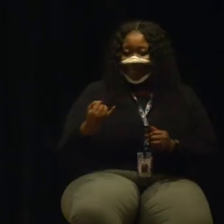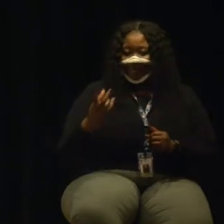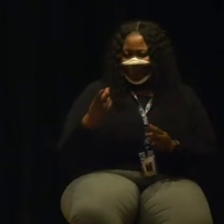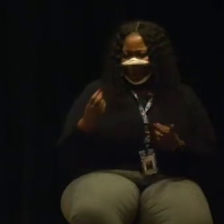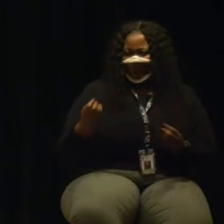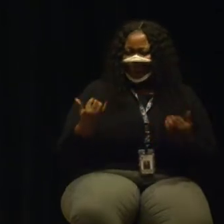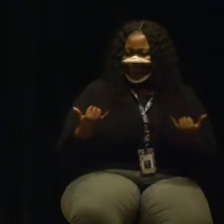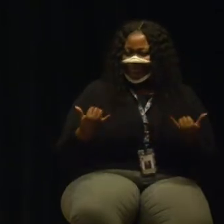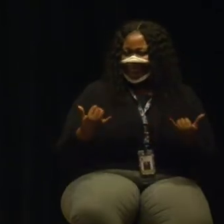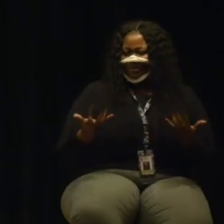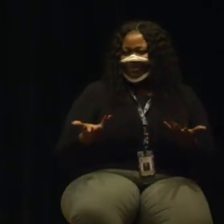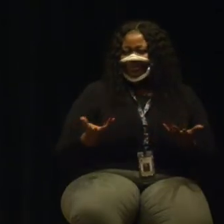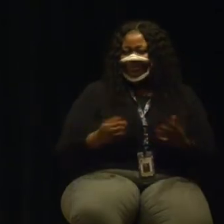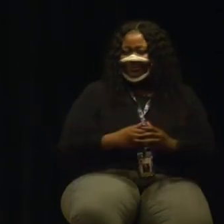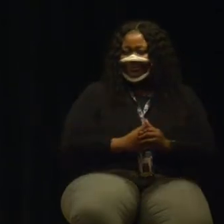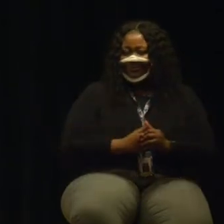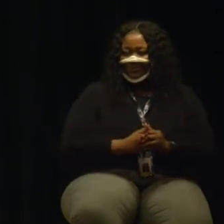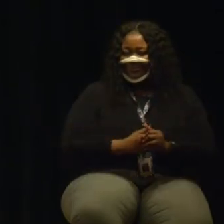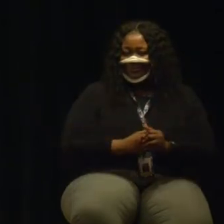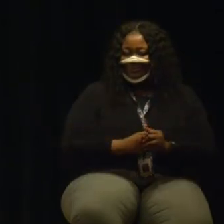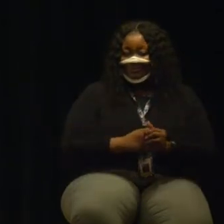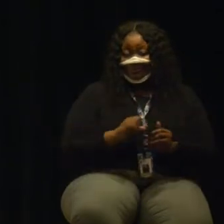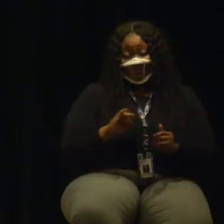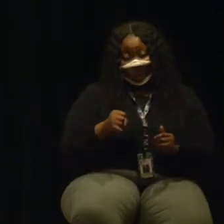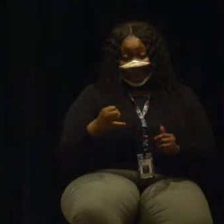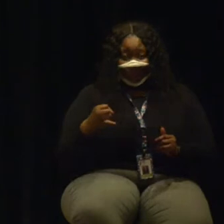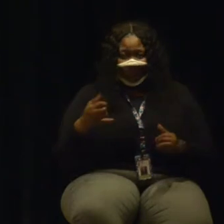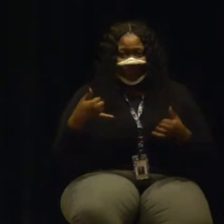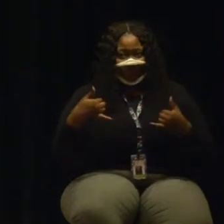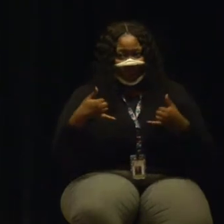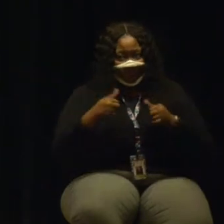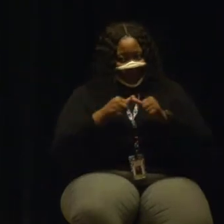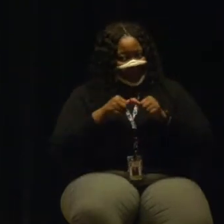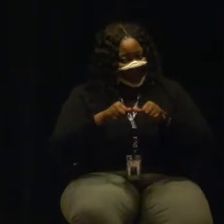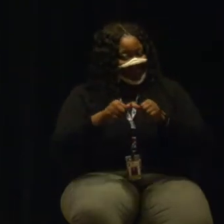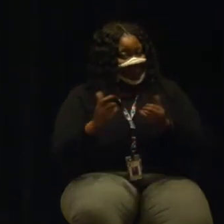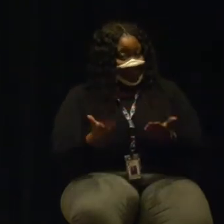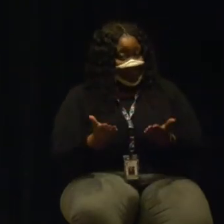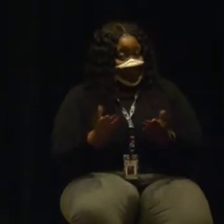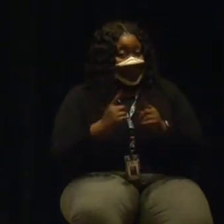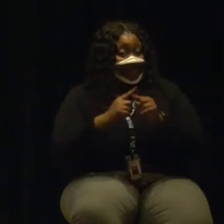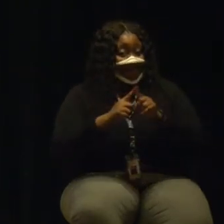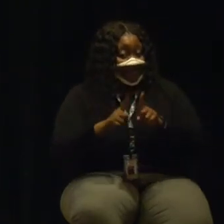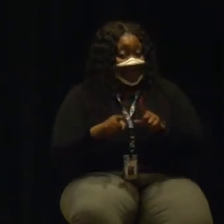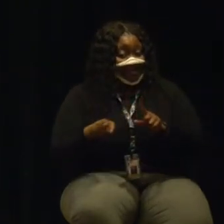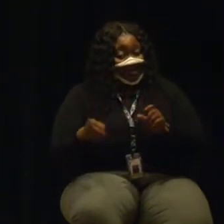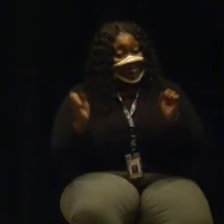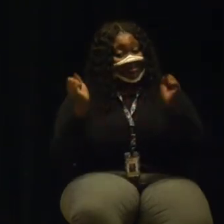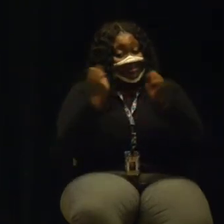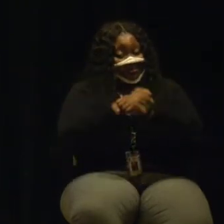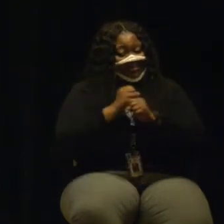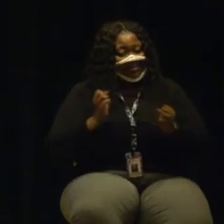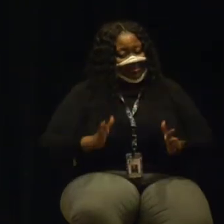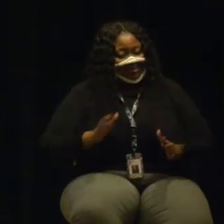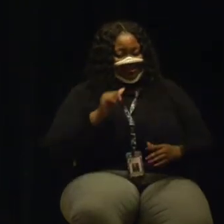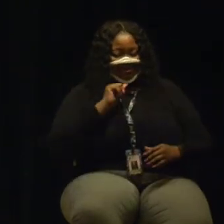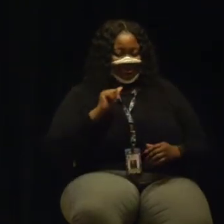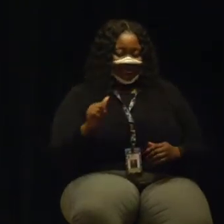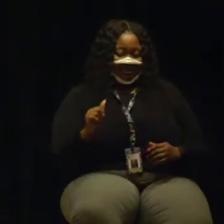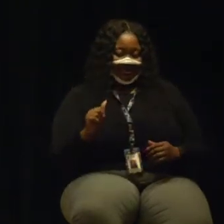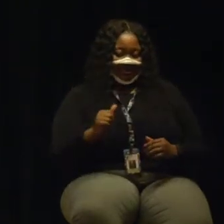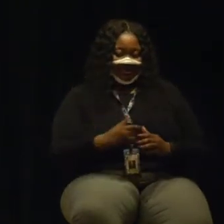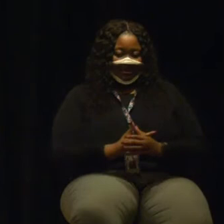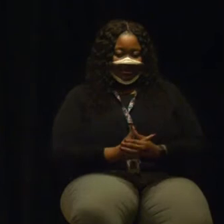Right, like you know, so Jack Johnson would be that, but I promise you, he would not be a boxer right now. Yeah, I wasn't trying to compare athletes. I just wanted to know,